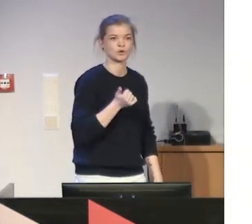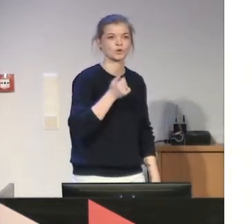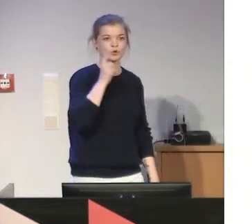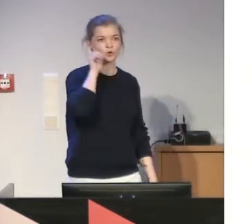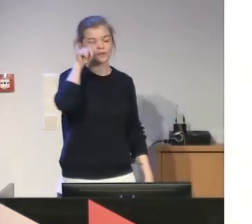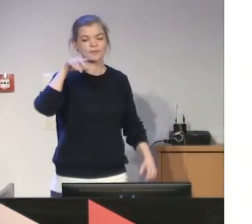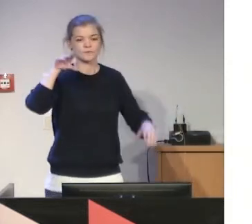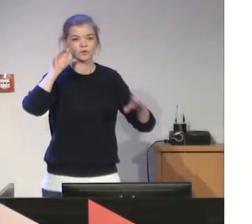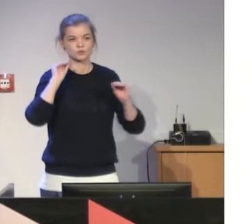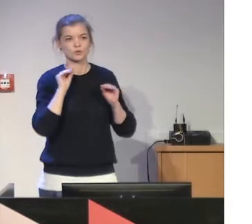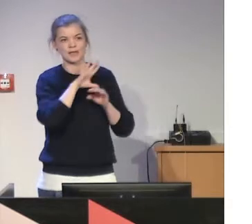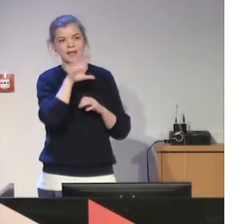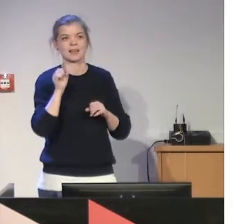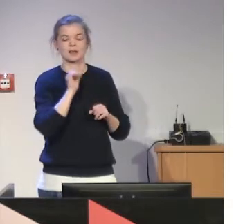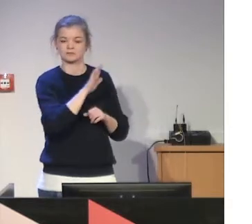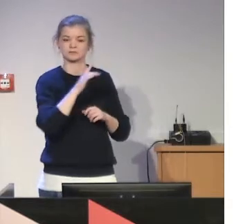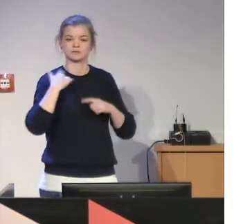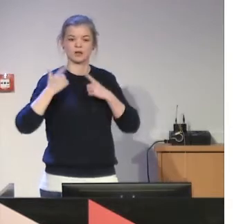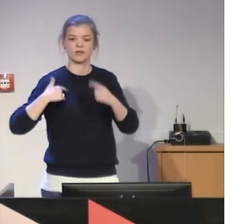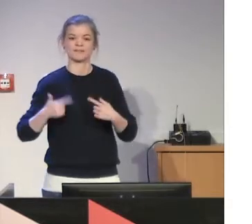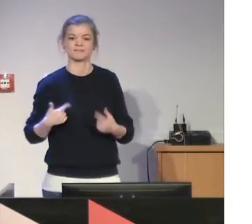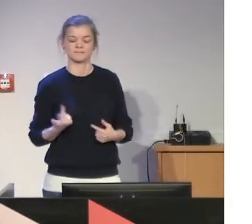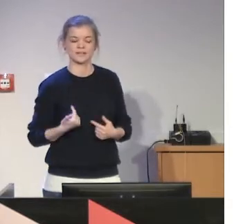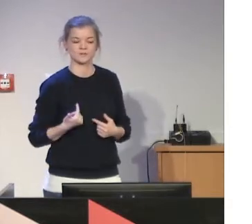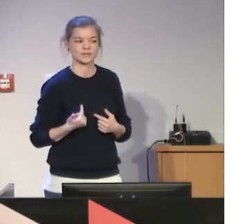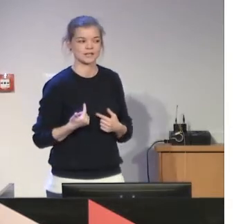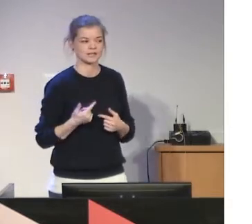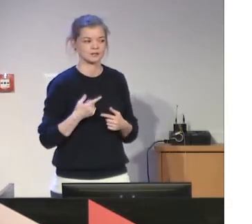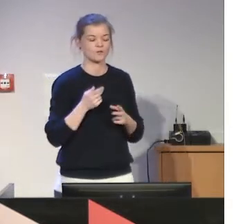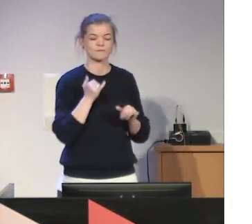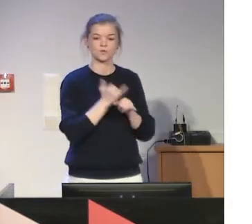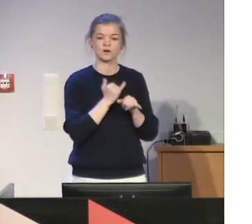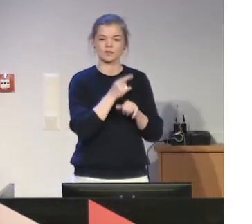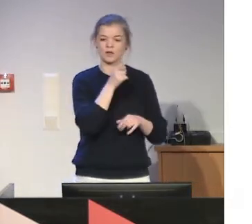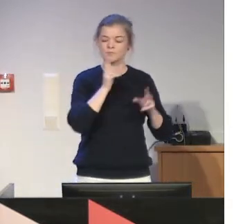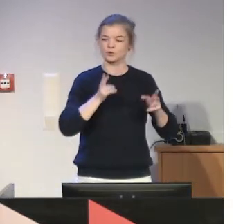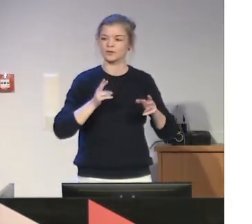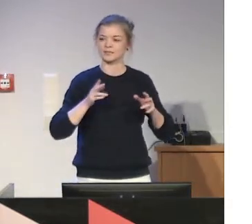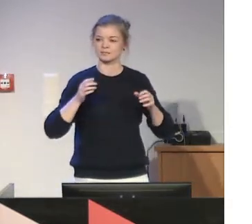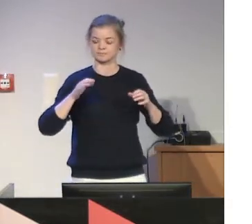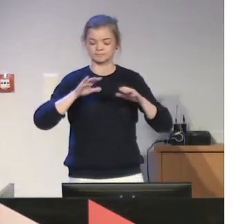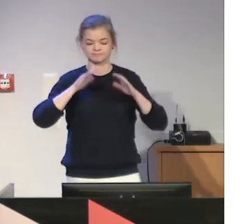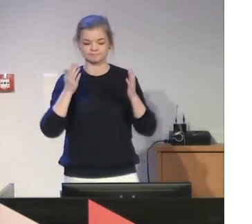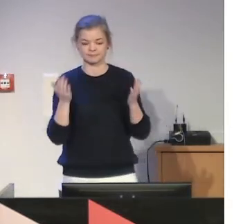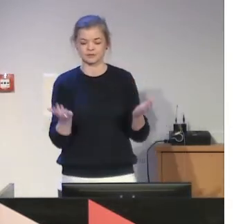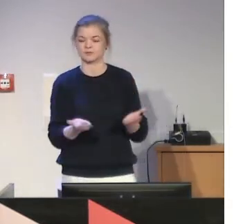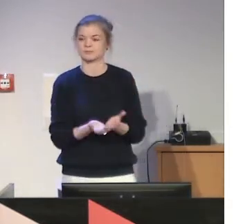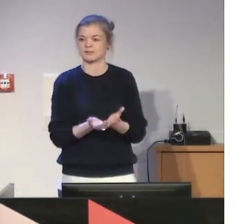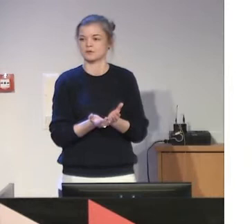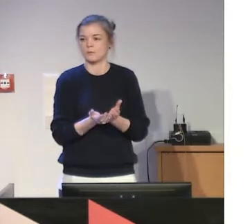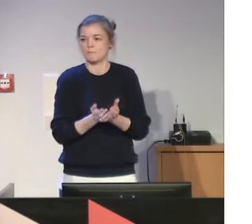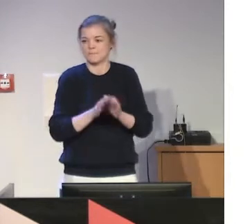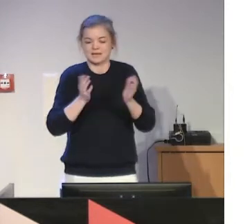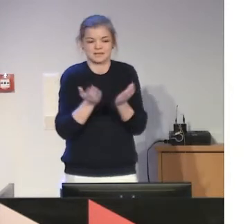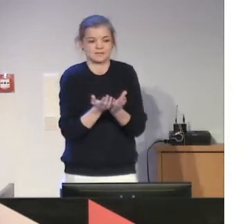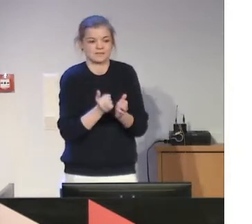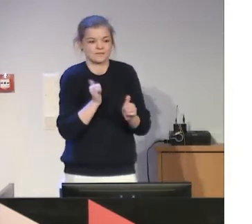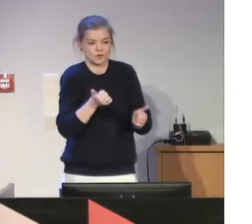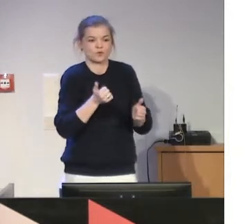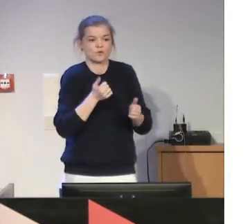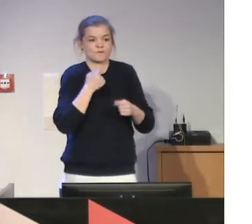analysis, and I use all those models and tools to be able to understand the whole picture, the